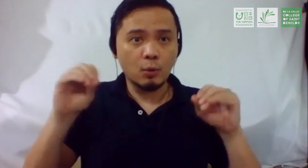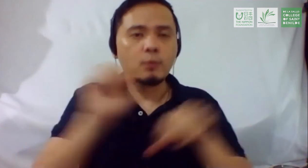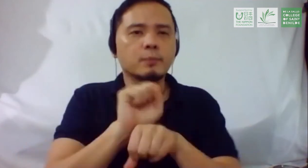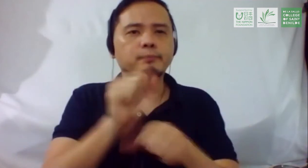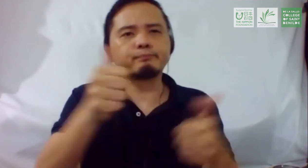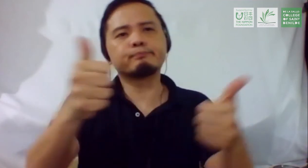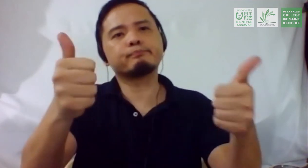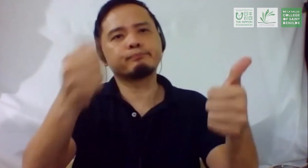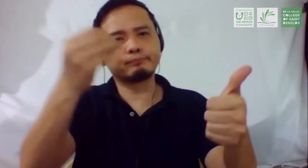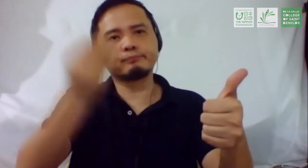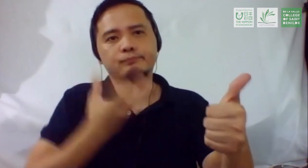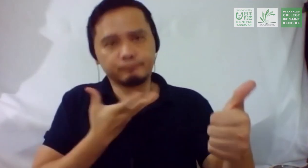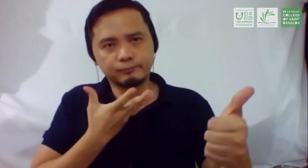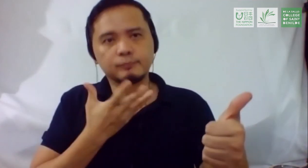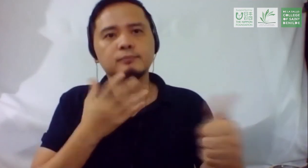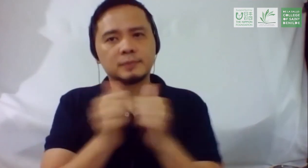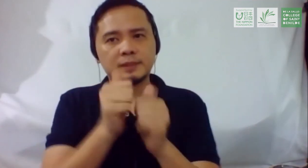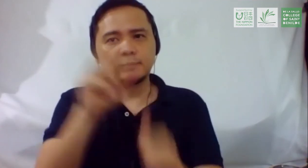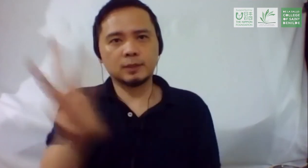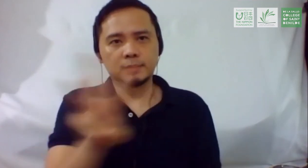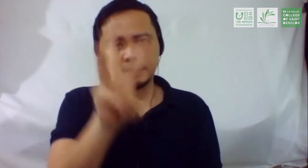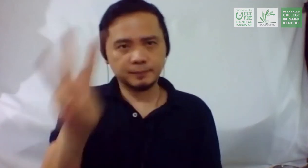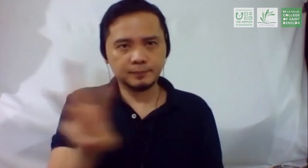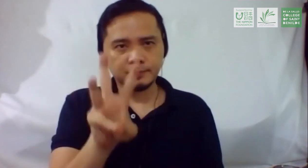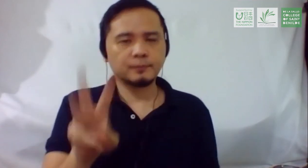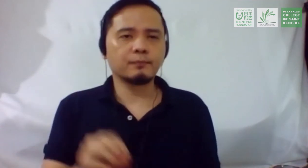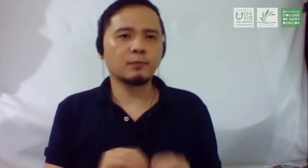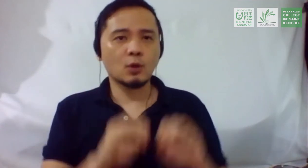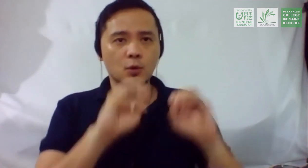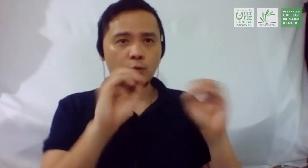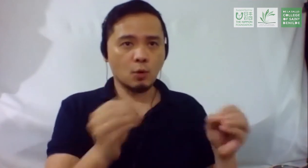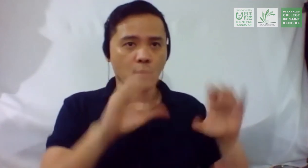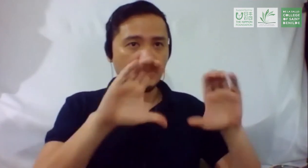So no class on Tuesday then, right?